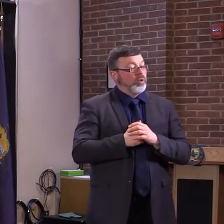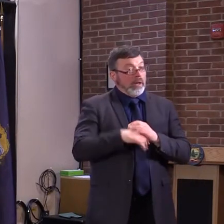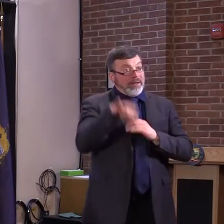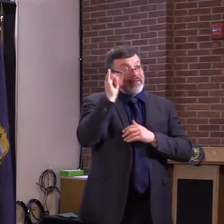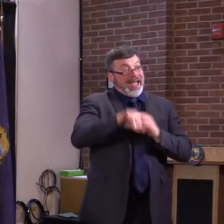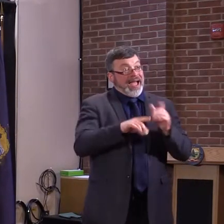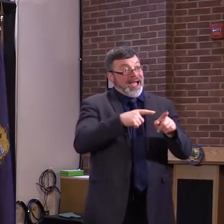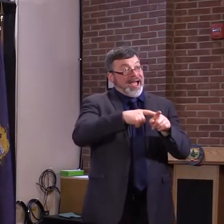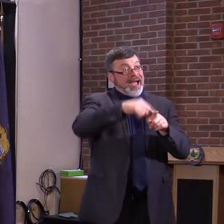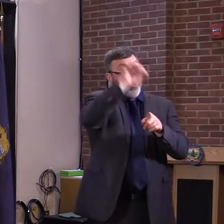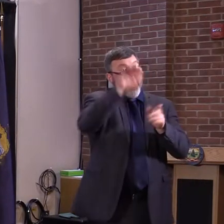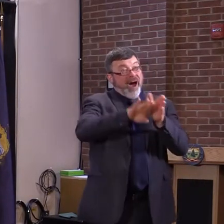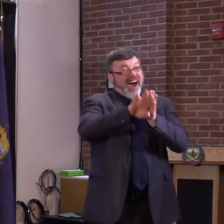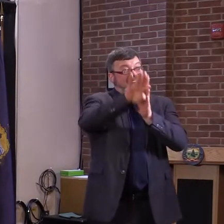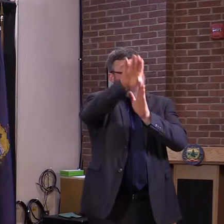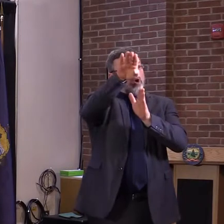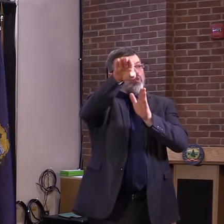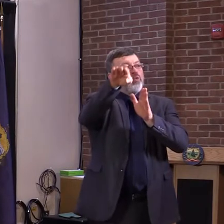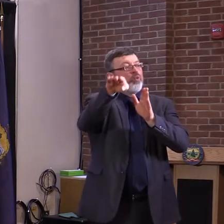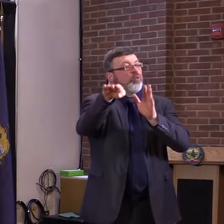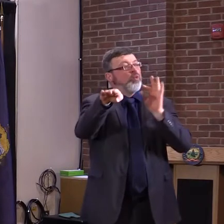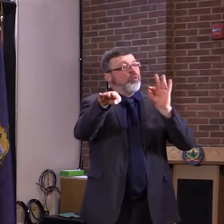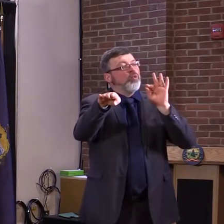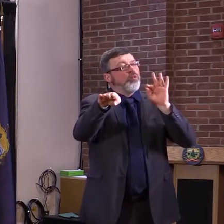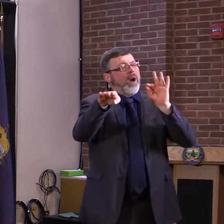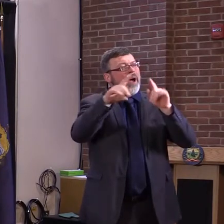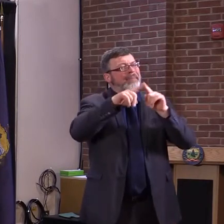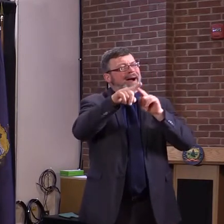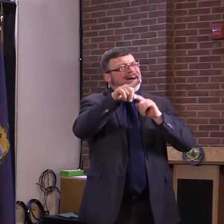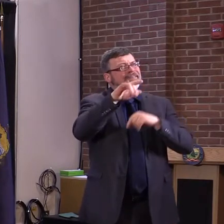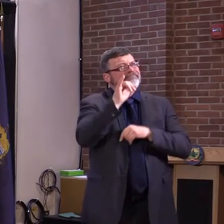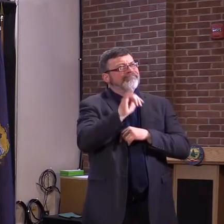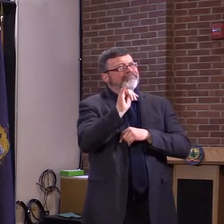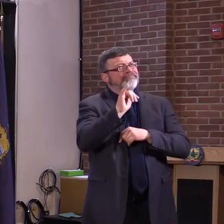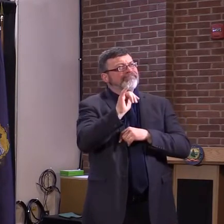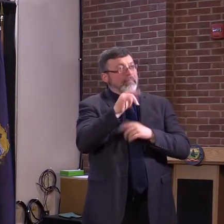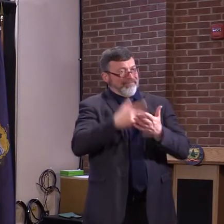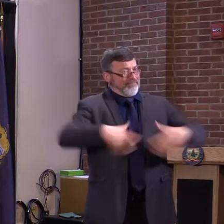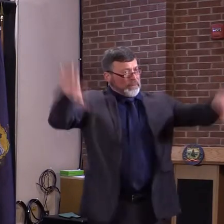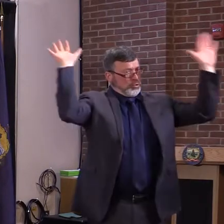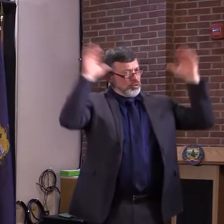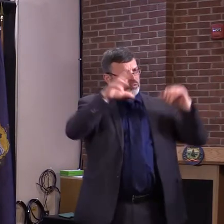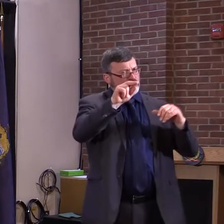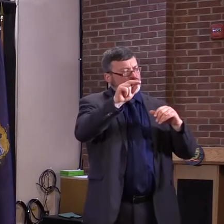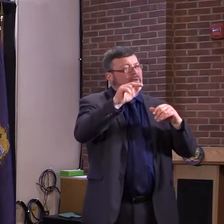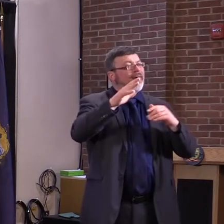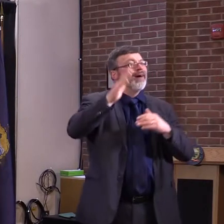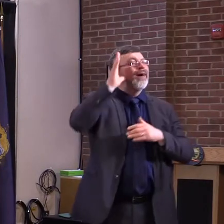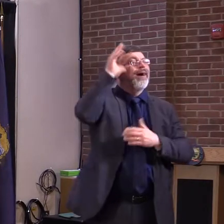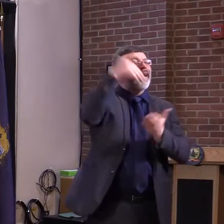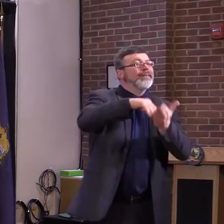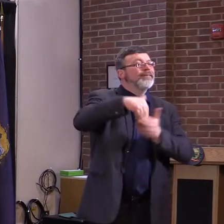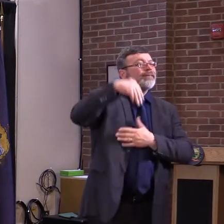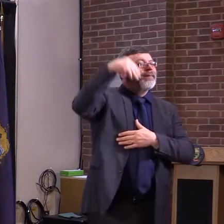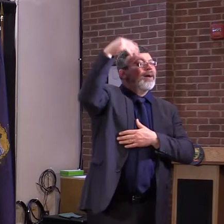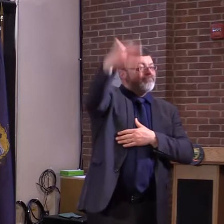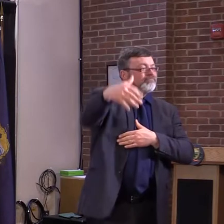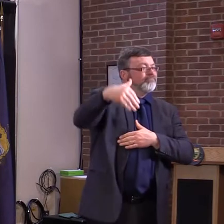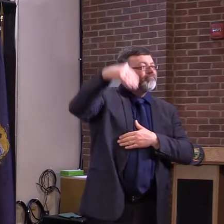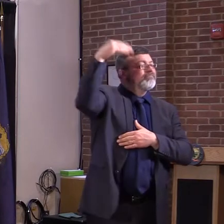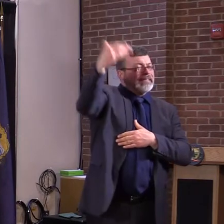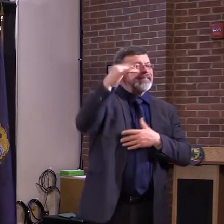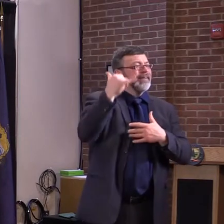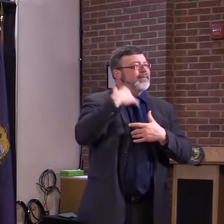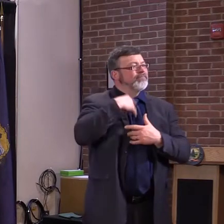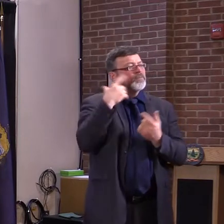COVID. It may seem like we've been stuck in the Bill Murray Groundhog Day movie, repeating the same day again and